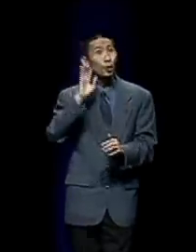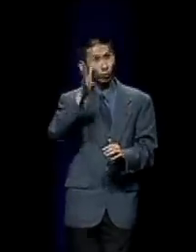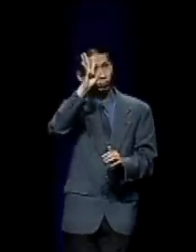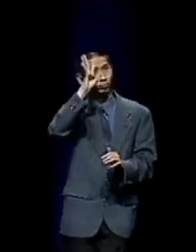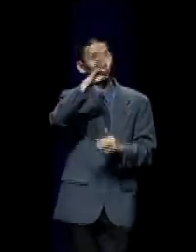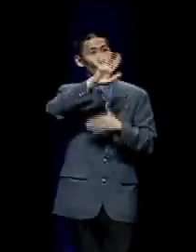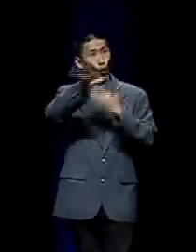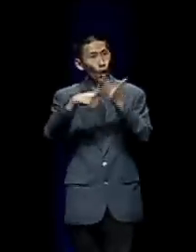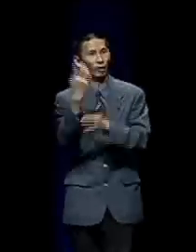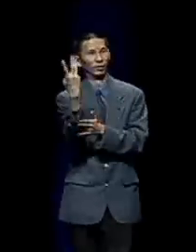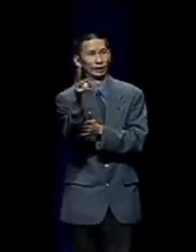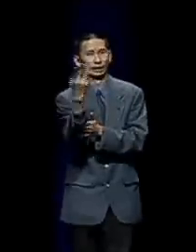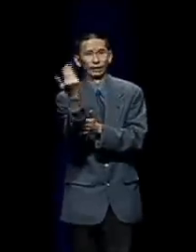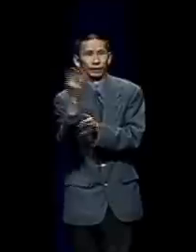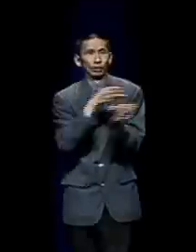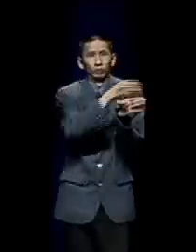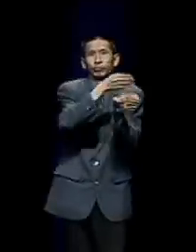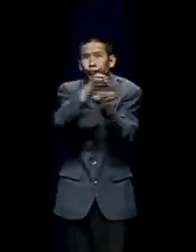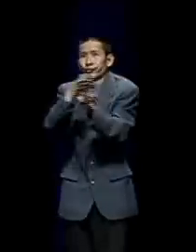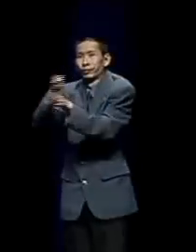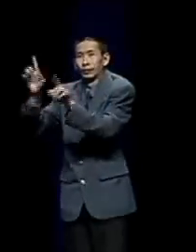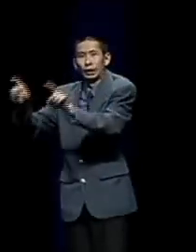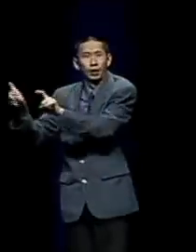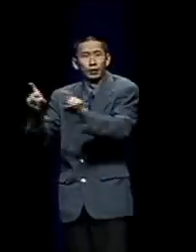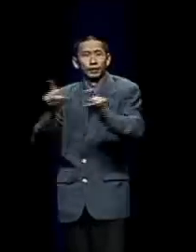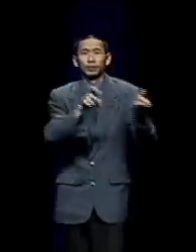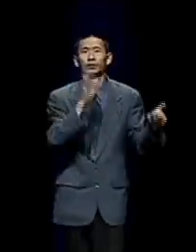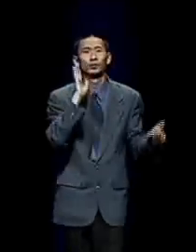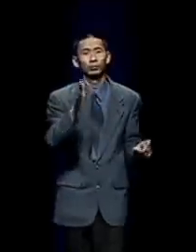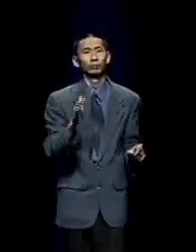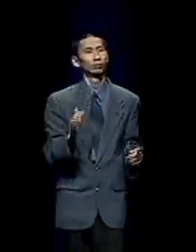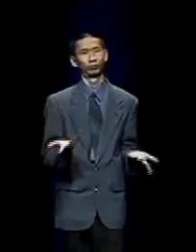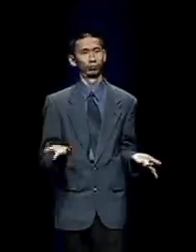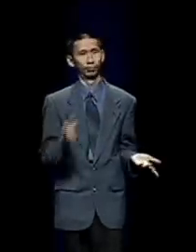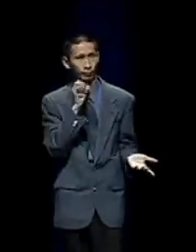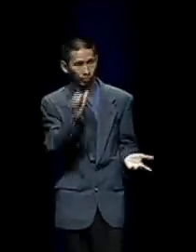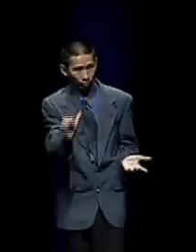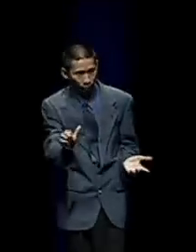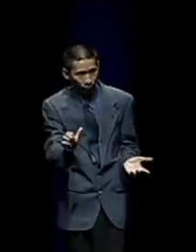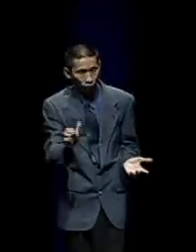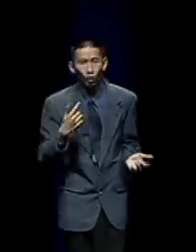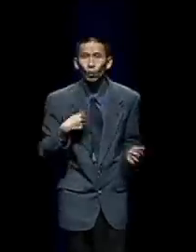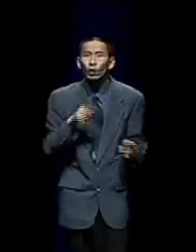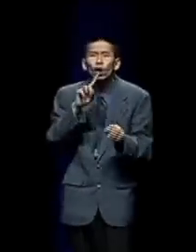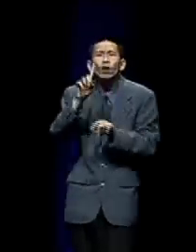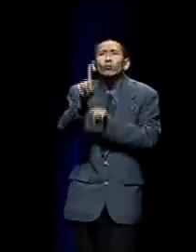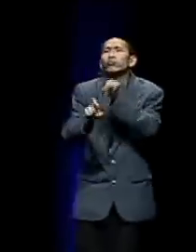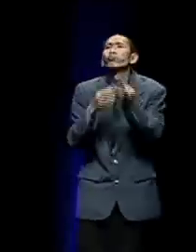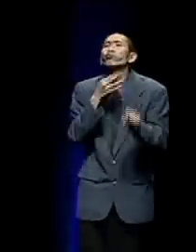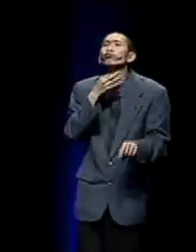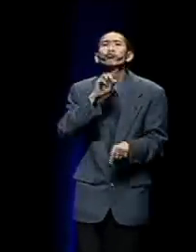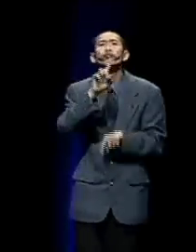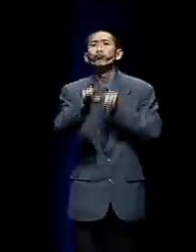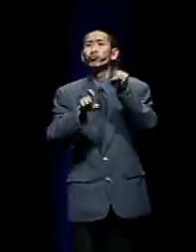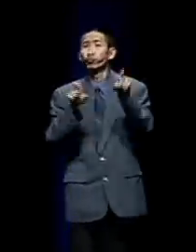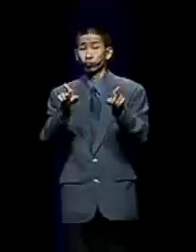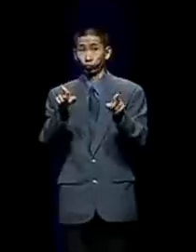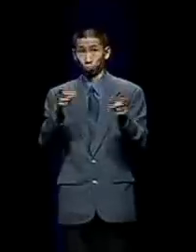credentials. What it means is that we are asking the question. We want to see what the reality is in the marketplace.